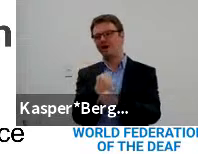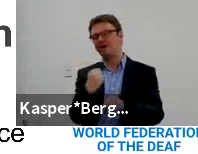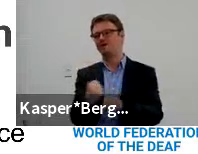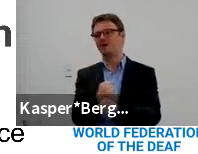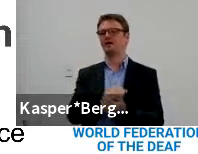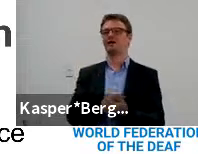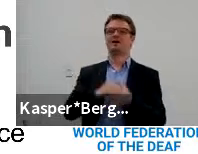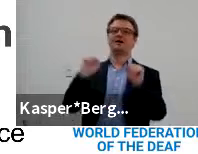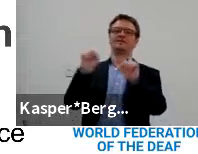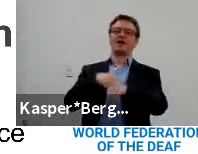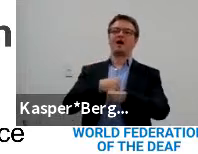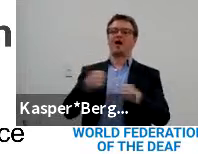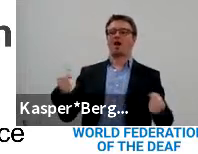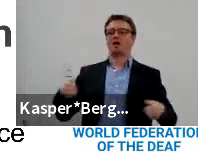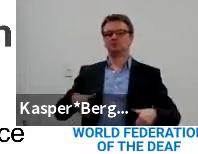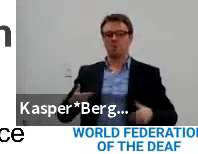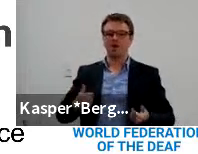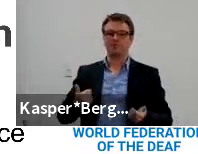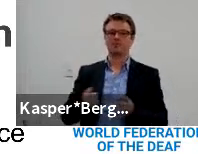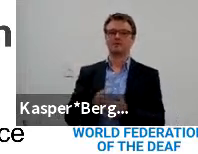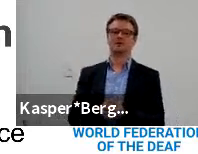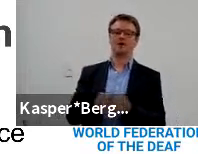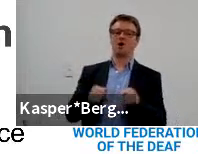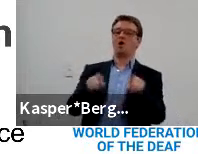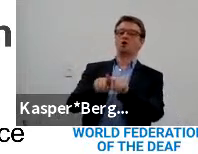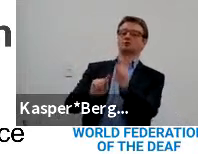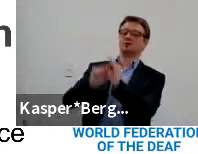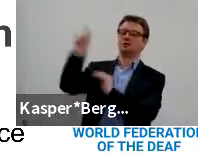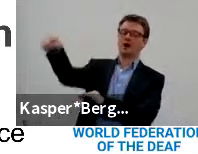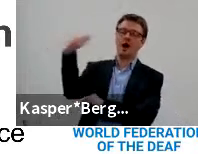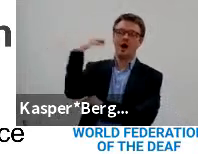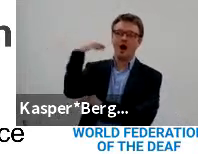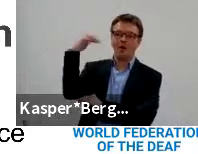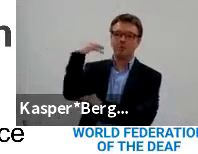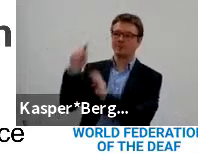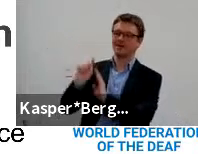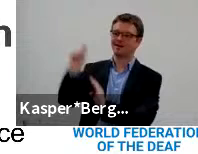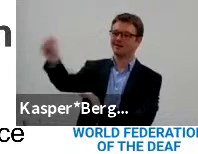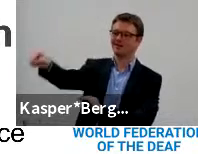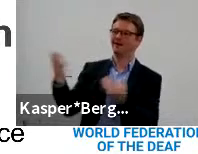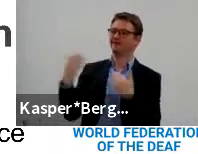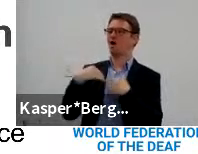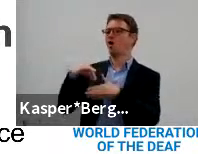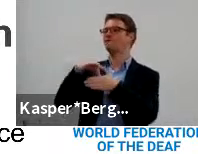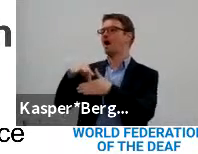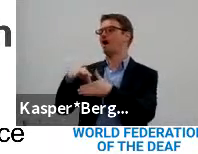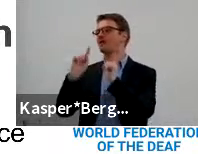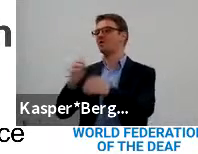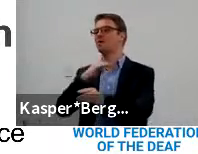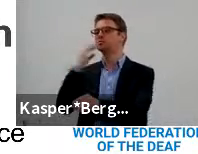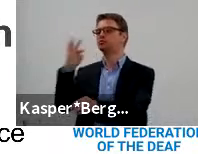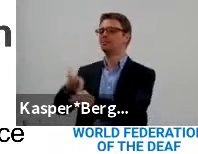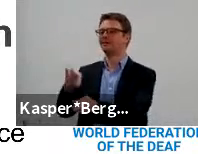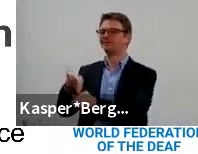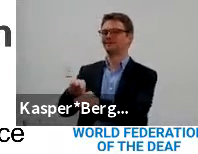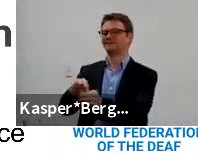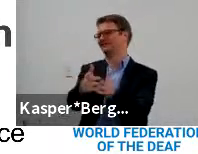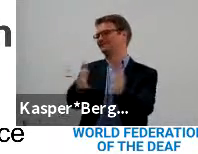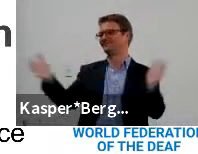pharmaceuticals, regarding the medicine, side effects, general healthcare, and also in the